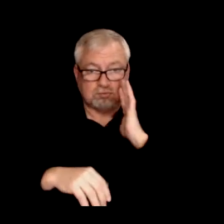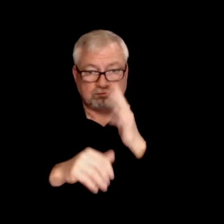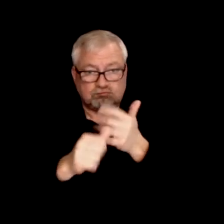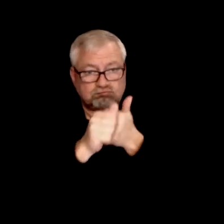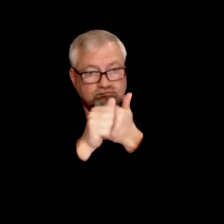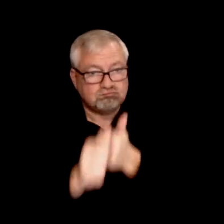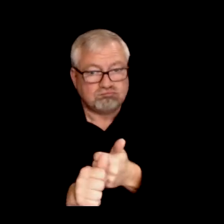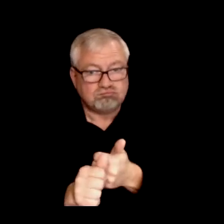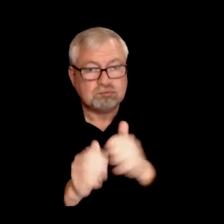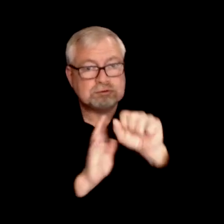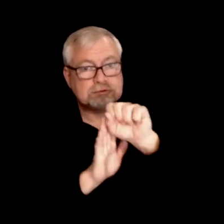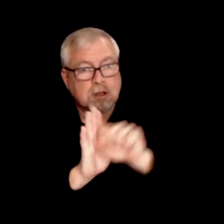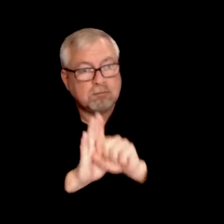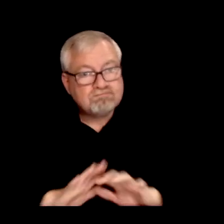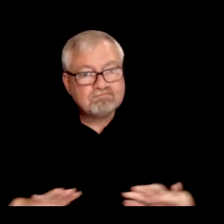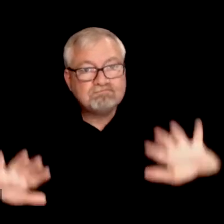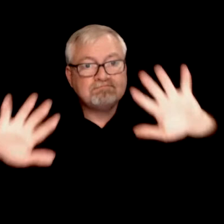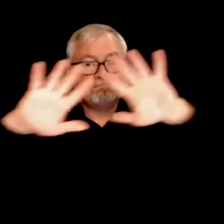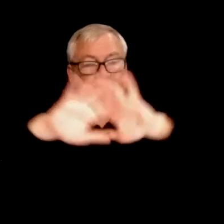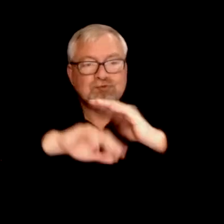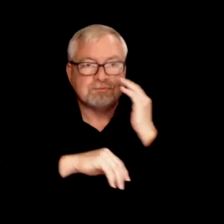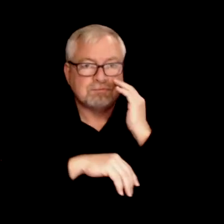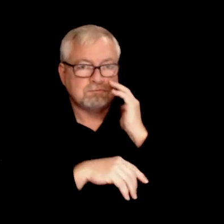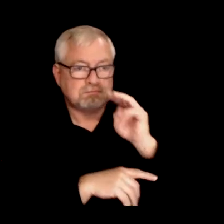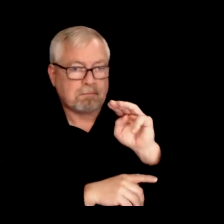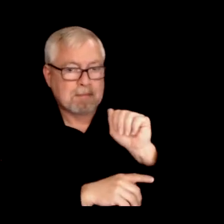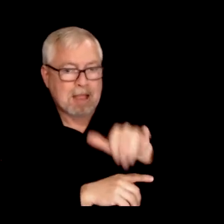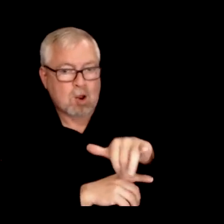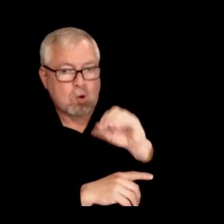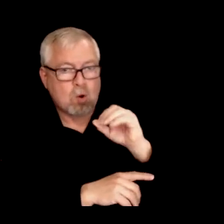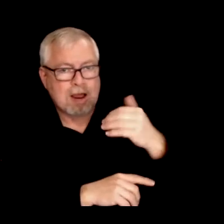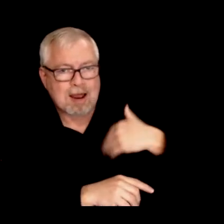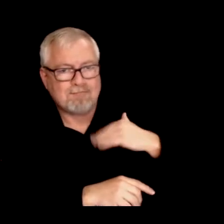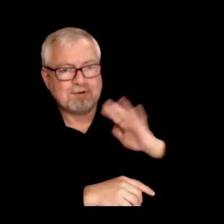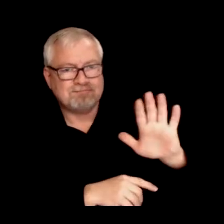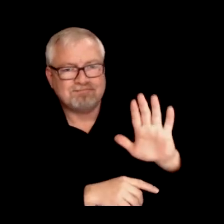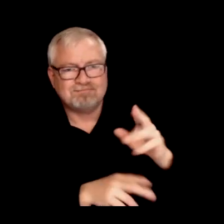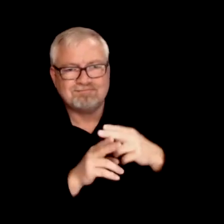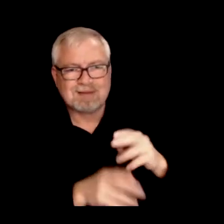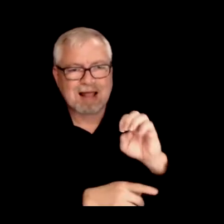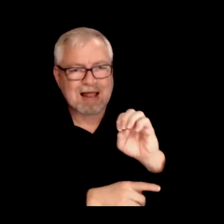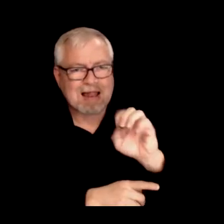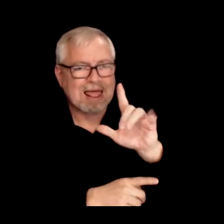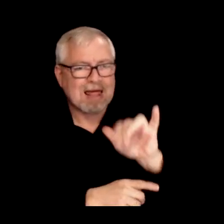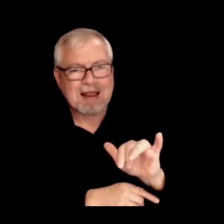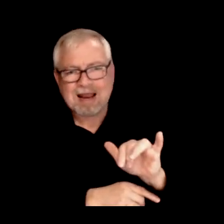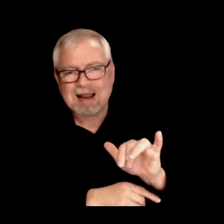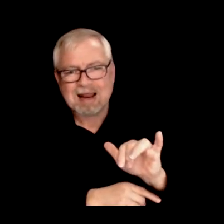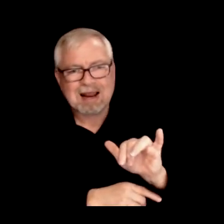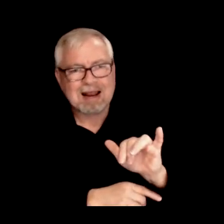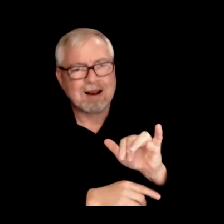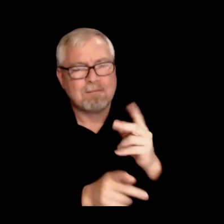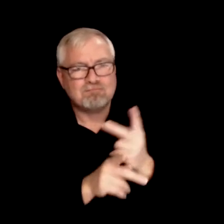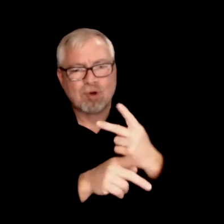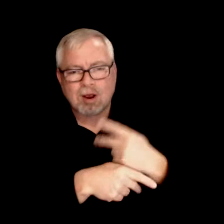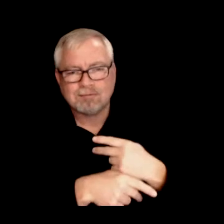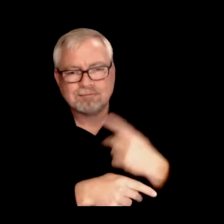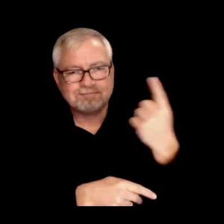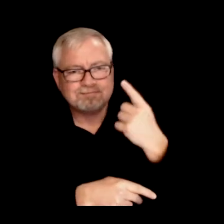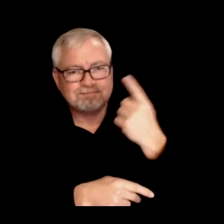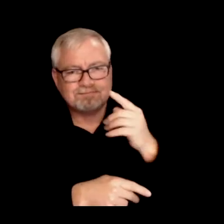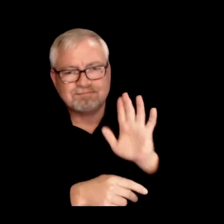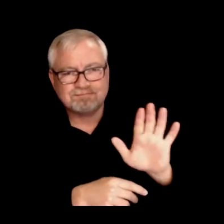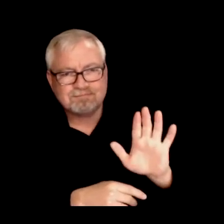know Mayo has the Eli Lilly product, but I'm unclear on, you know, where else folks might be able to get those products if they wanted them.